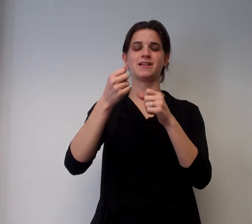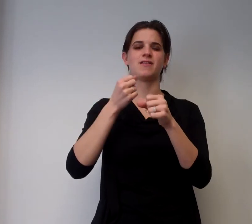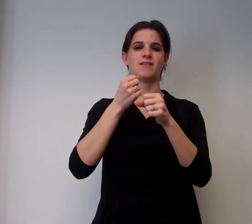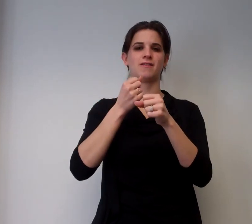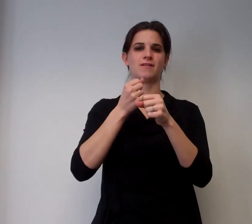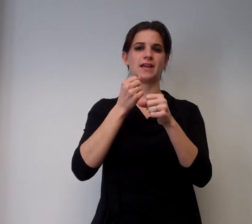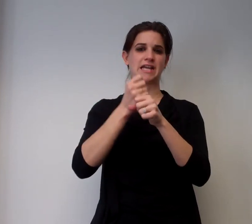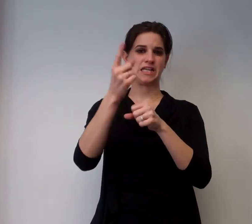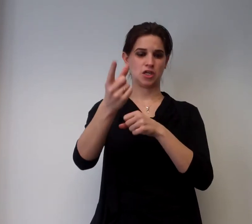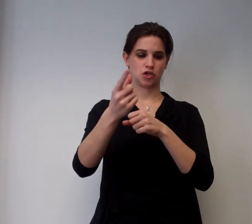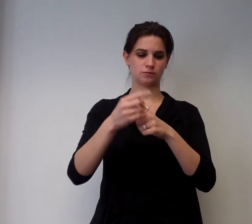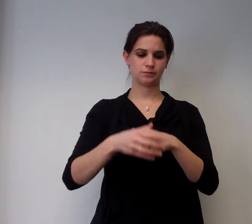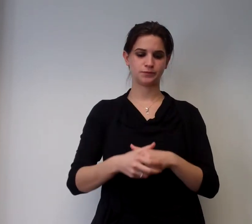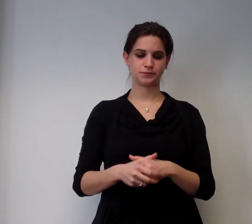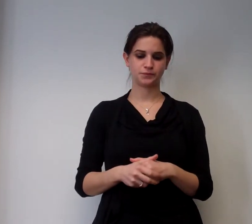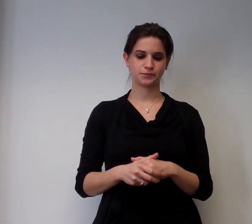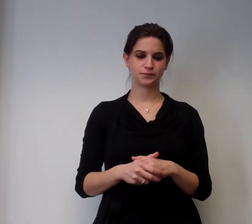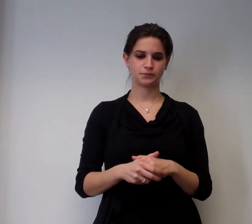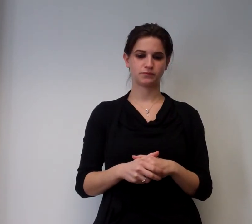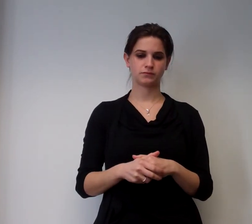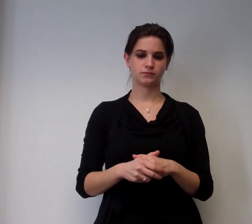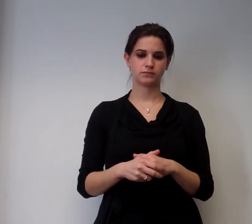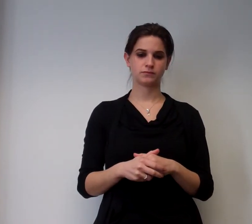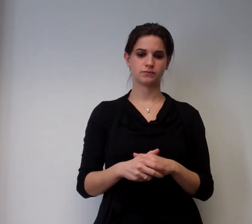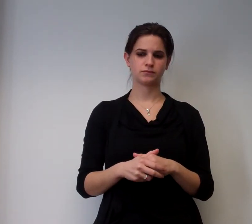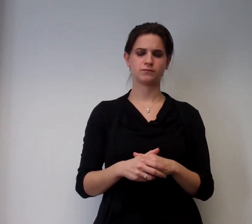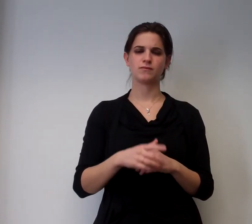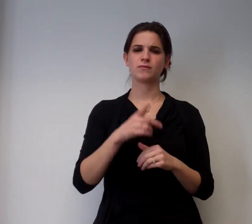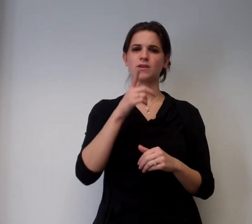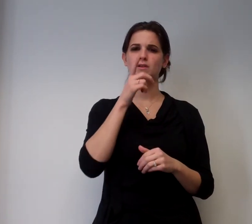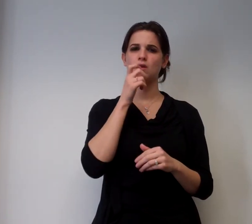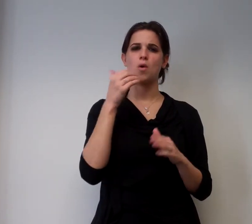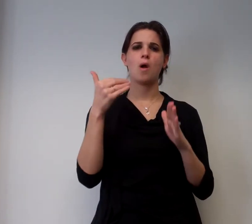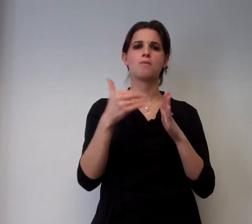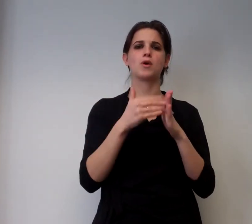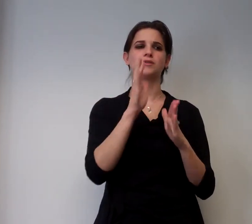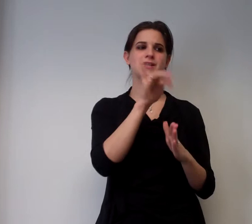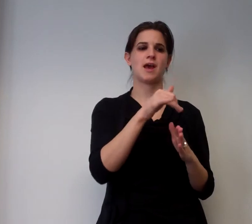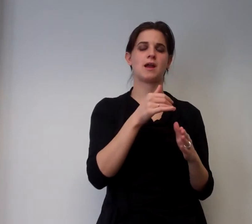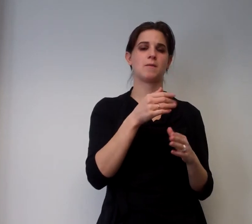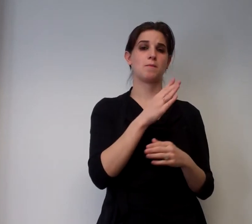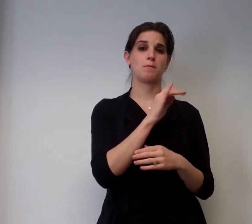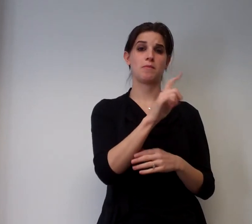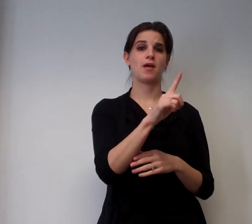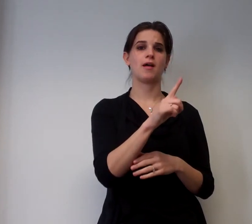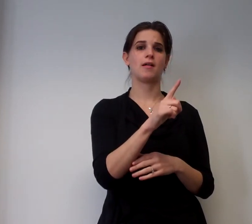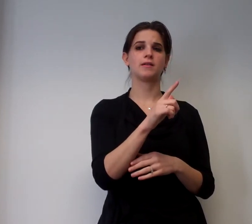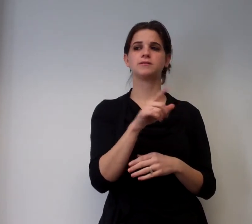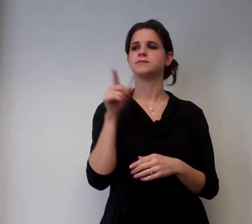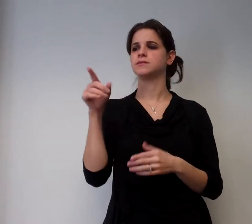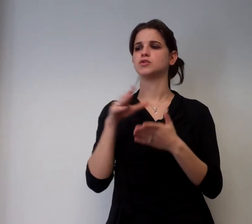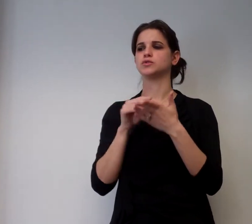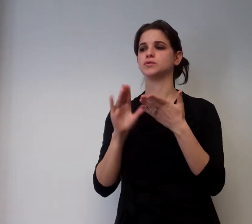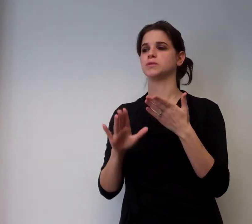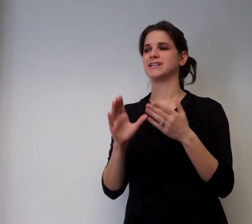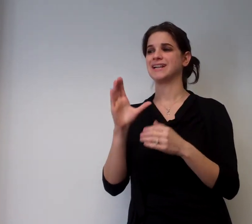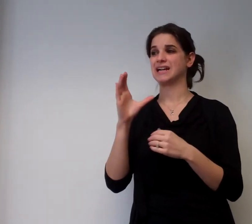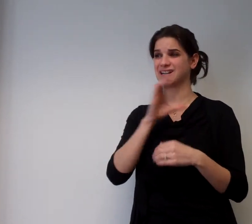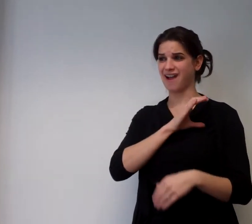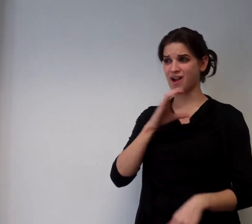Who do you suppose blocked the Civil Rights Bill in 1963? Congress. Congress. And what part of Congress, what element in Congress do you think blocked